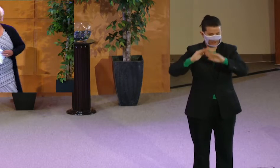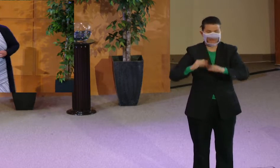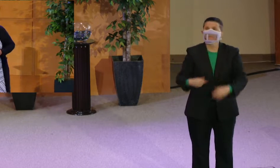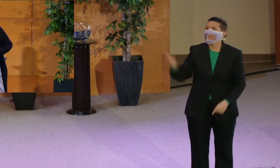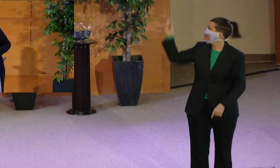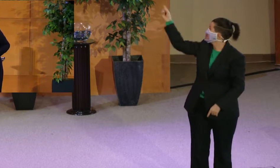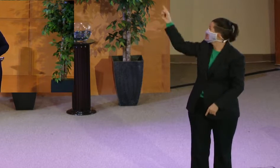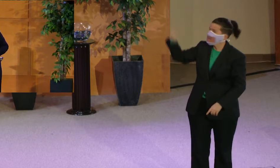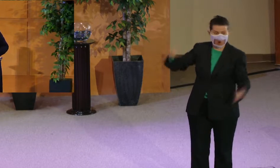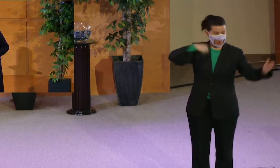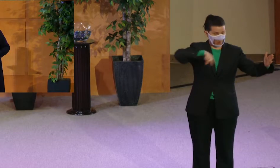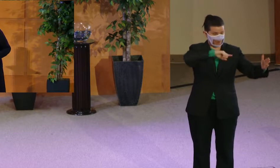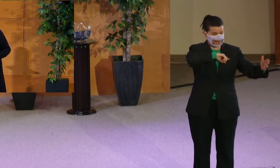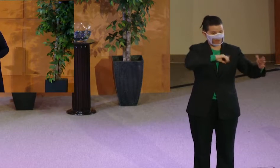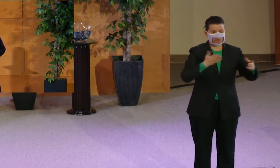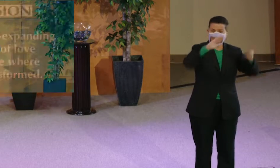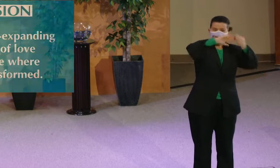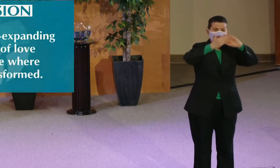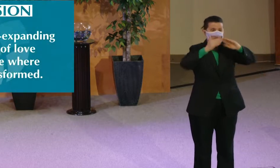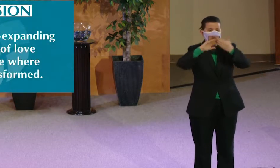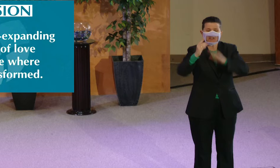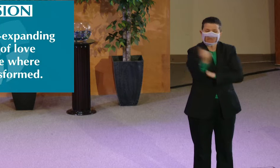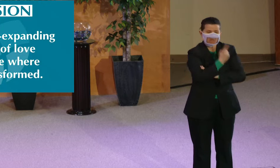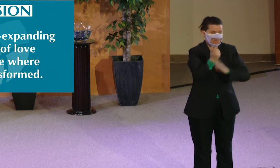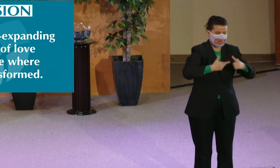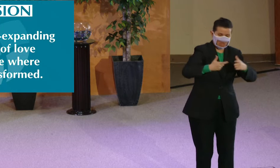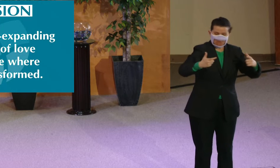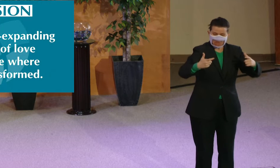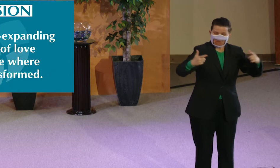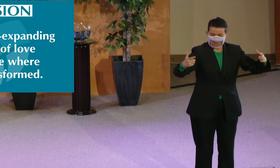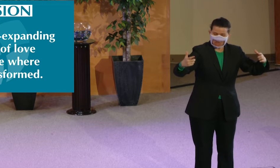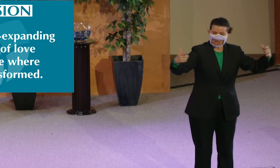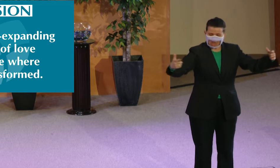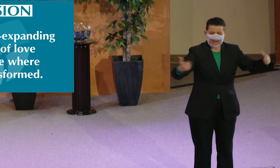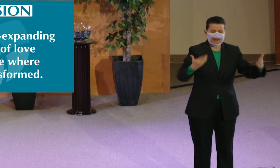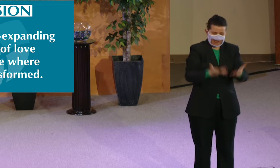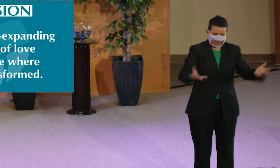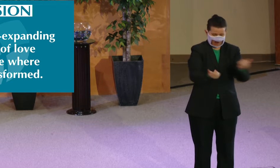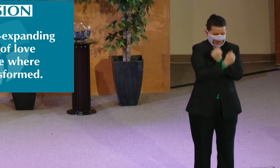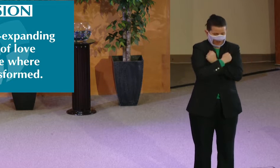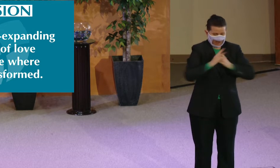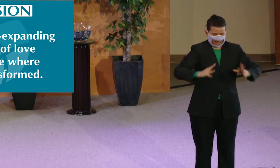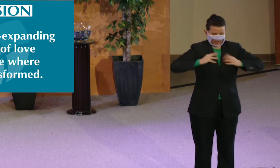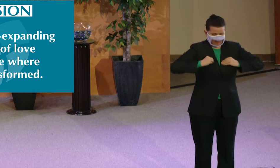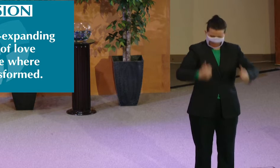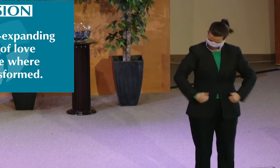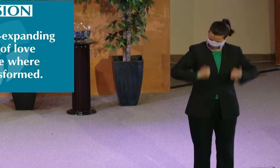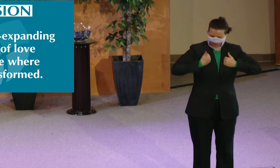We are an ever-expanding community of love and acceptance where lives